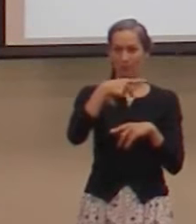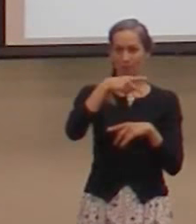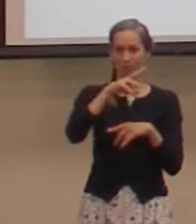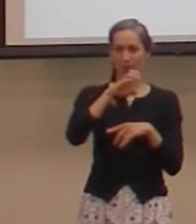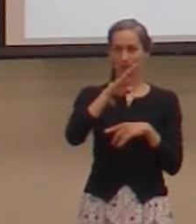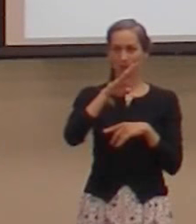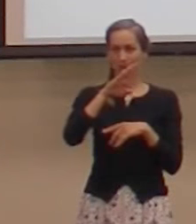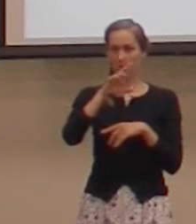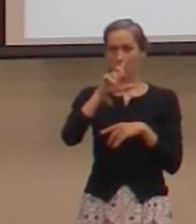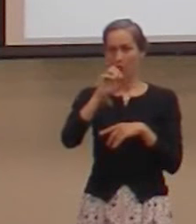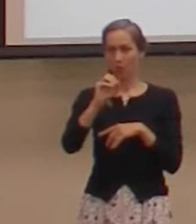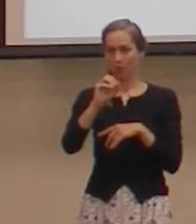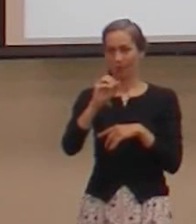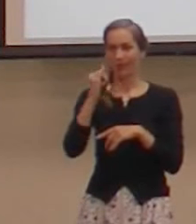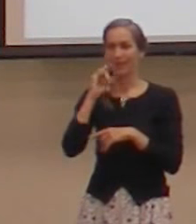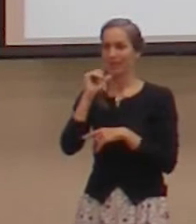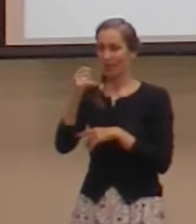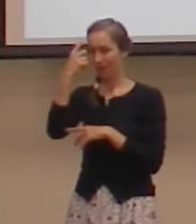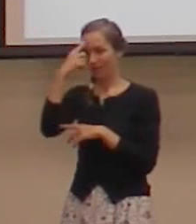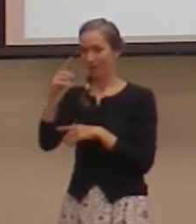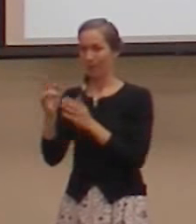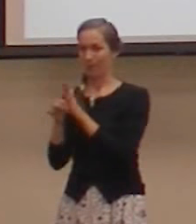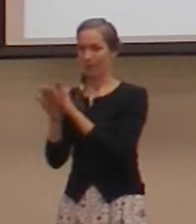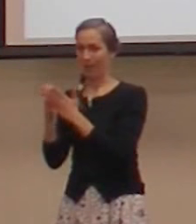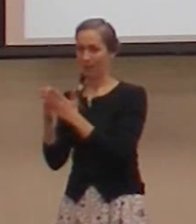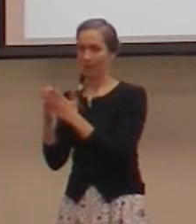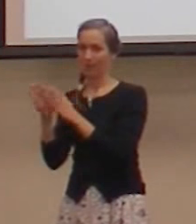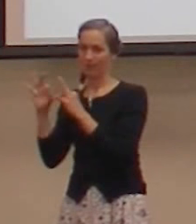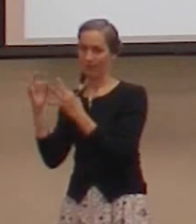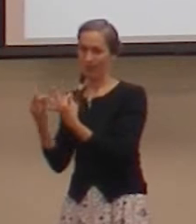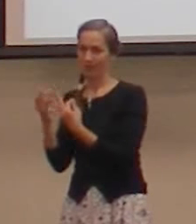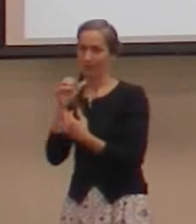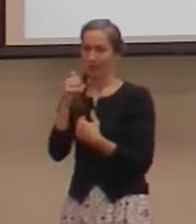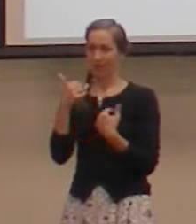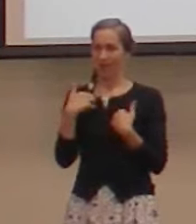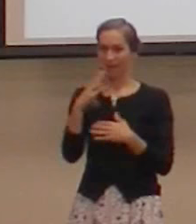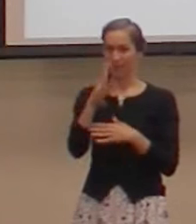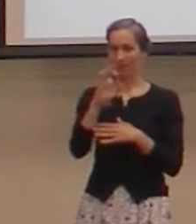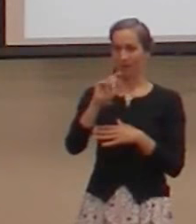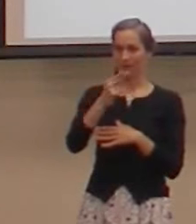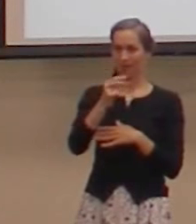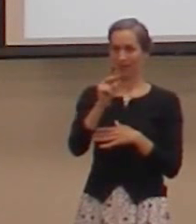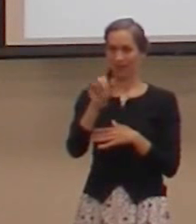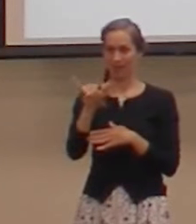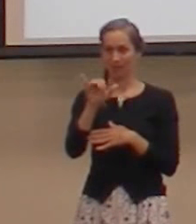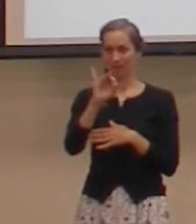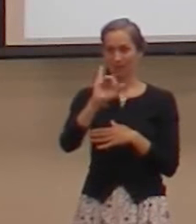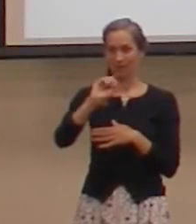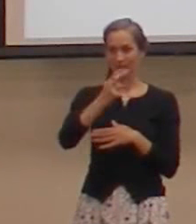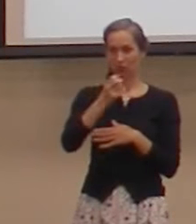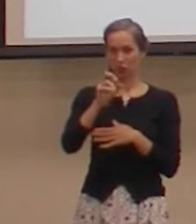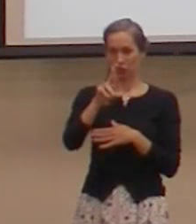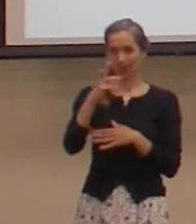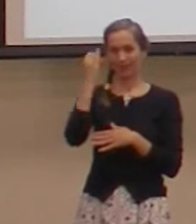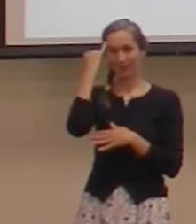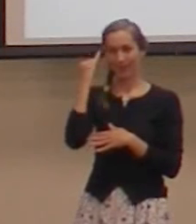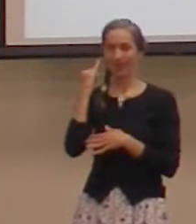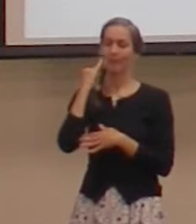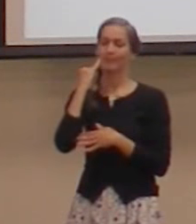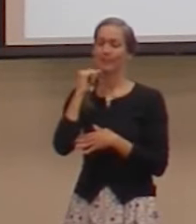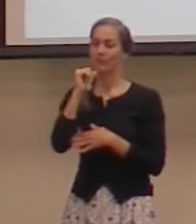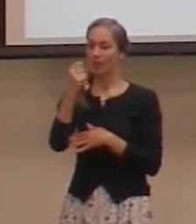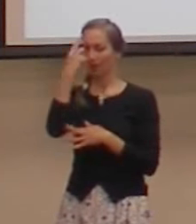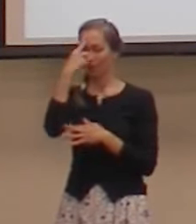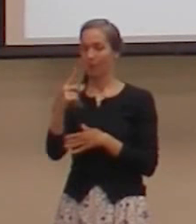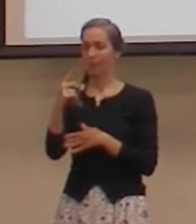that opportunity. We wouldn't have Bethany Fisher if it wasn't for Brian Garnett. I haven't seen him here this morning. Is Brian here?